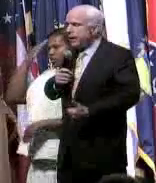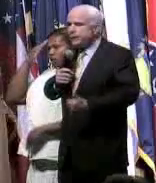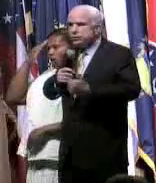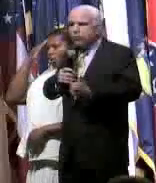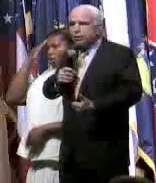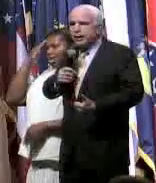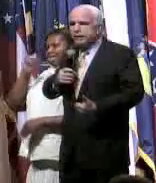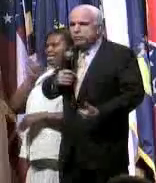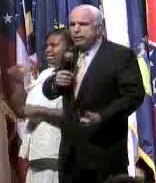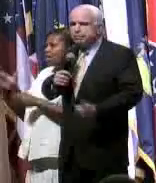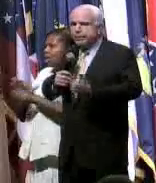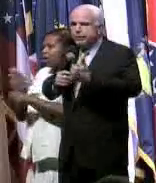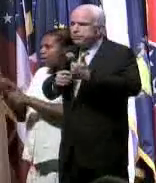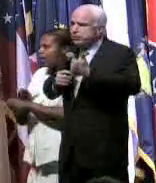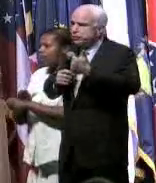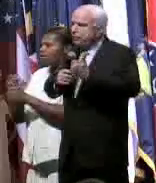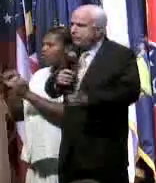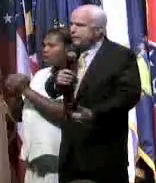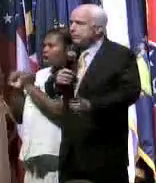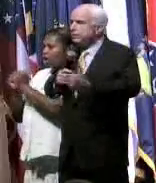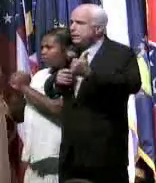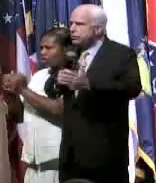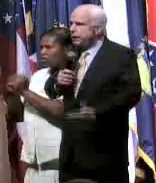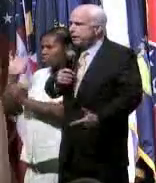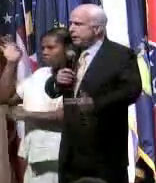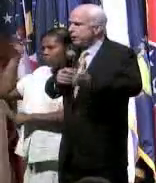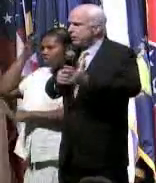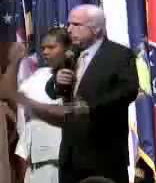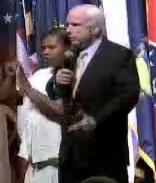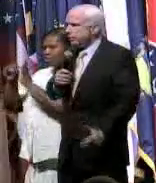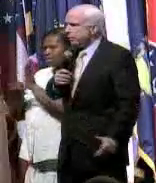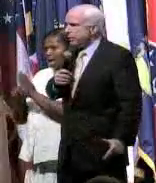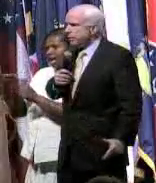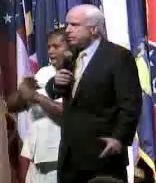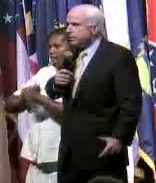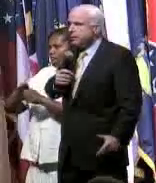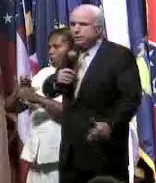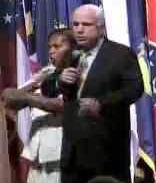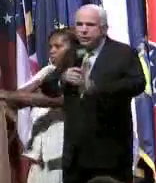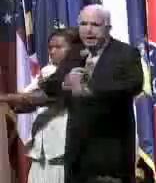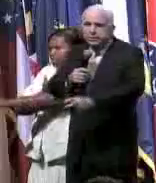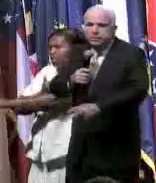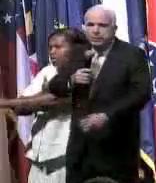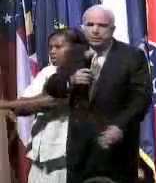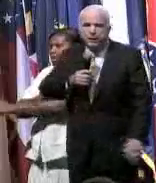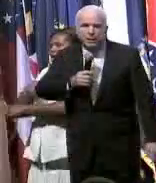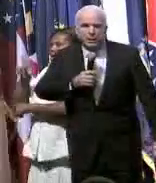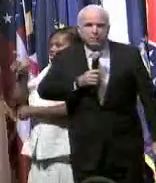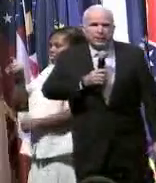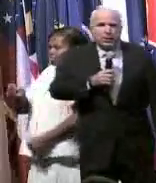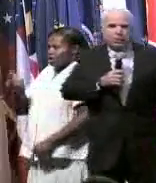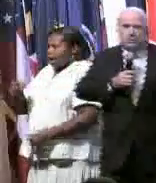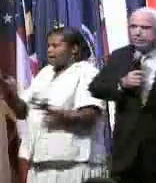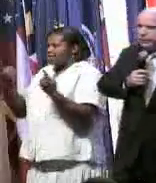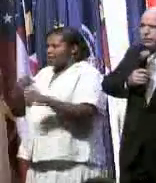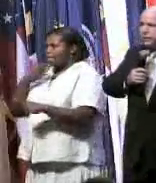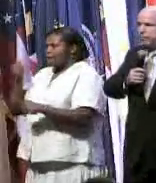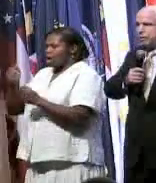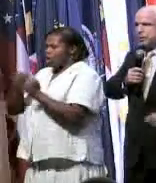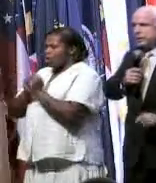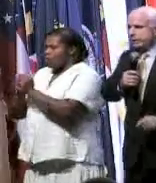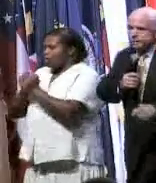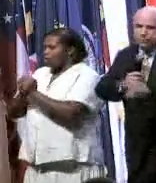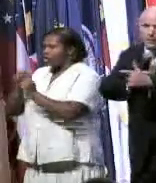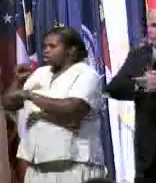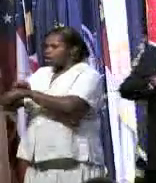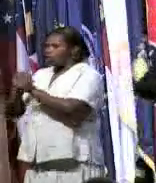was a total lack of cooperation between federal, state, and local authorities. There has got to be better cooperation and